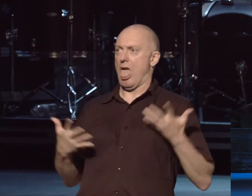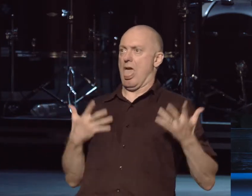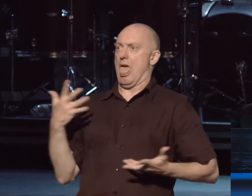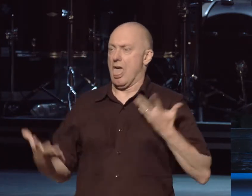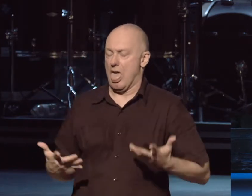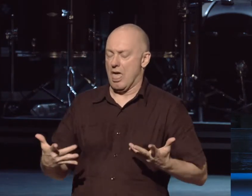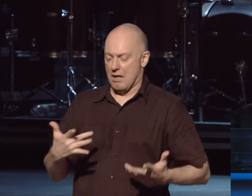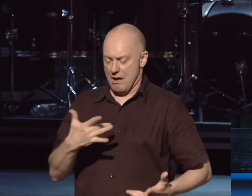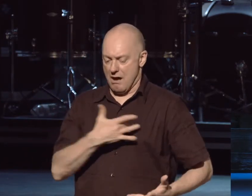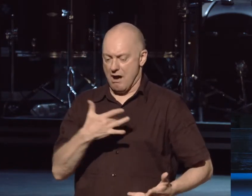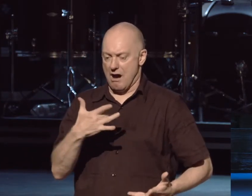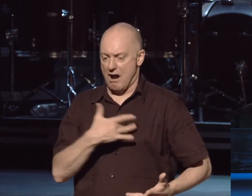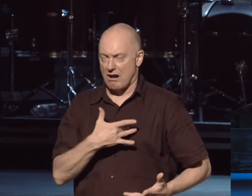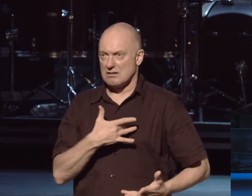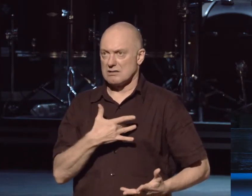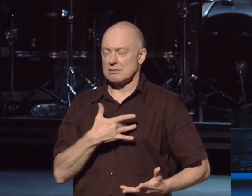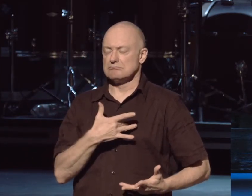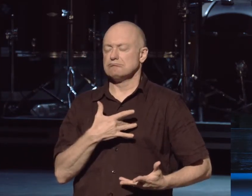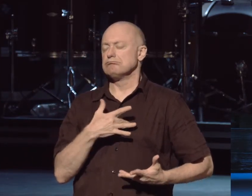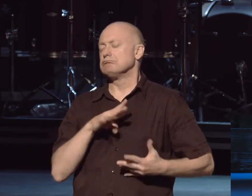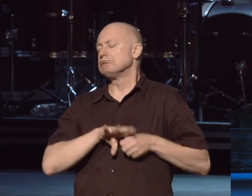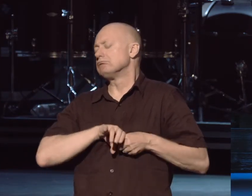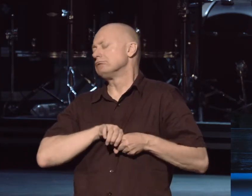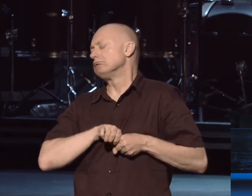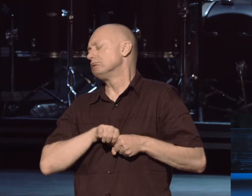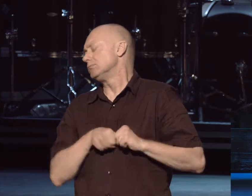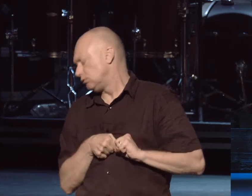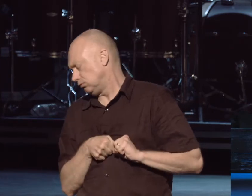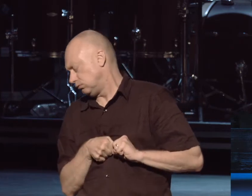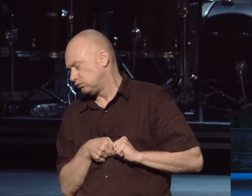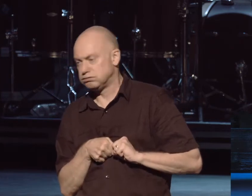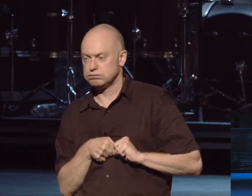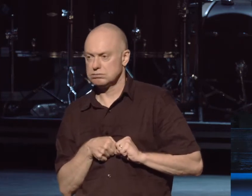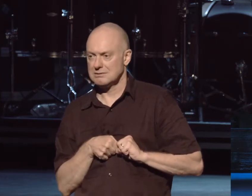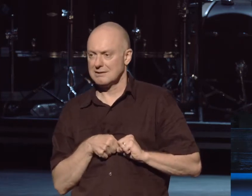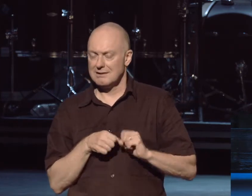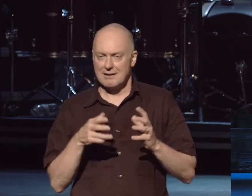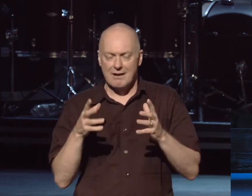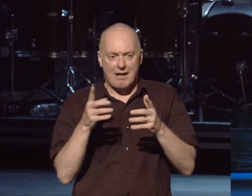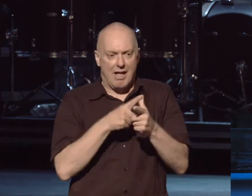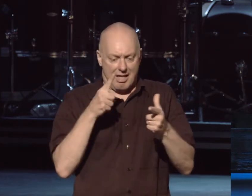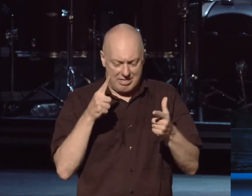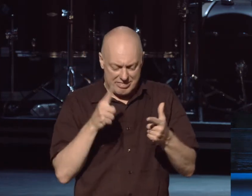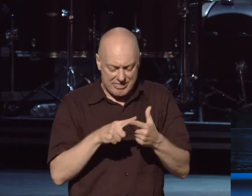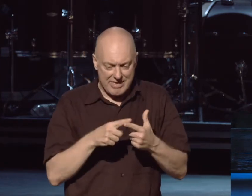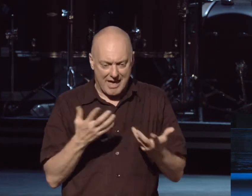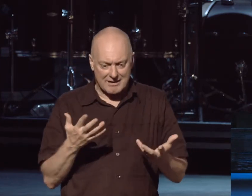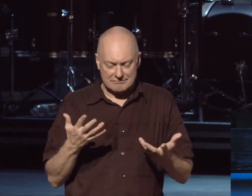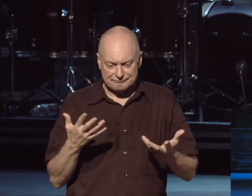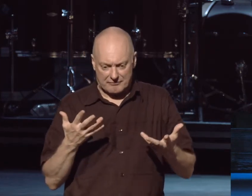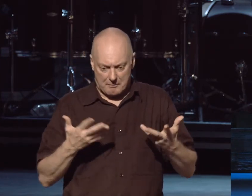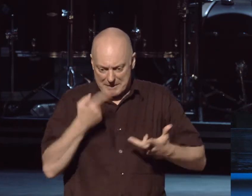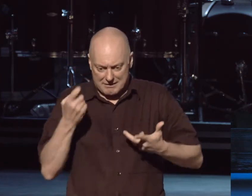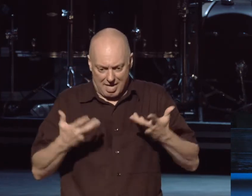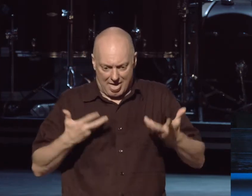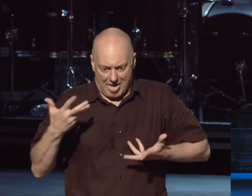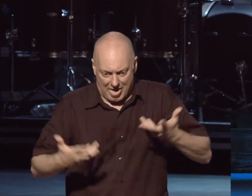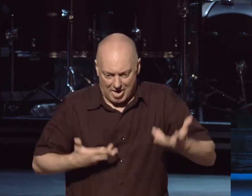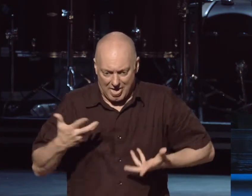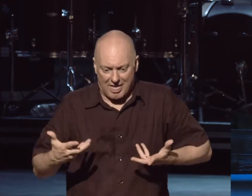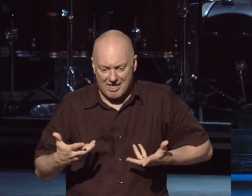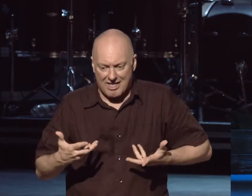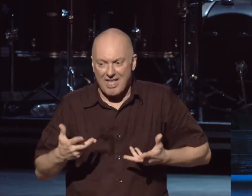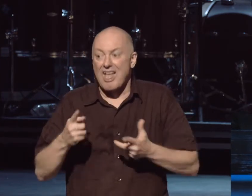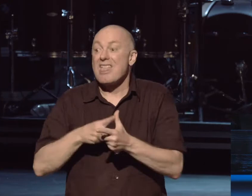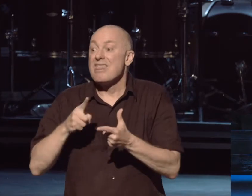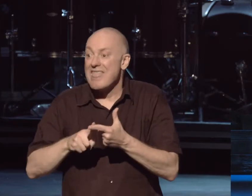revealed. David's heart then is utterly broken and devastated. And from the outworking of his personal devastation,